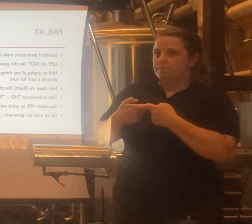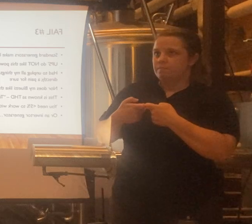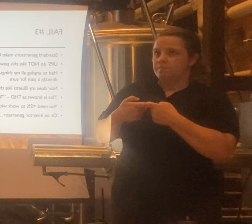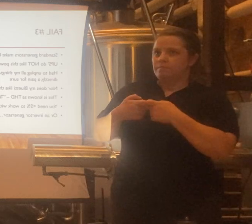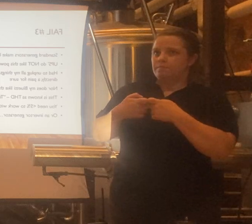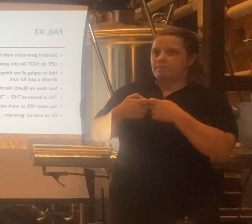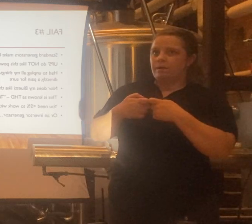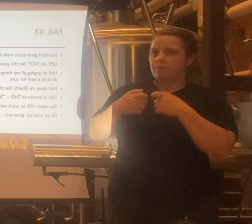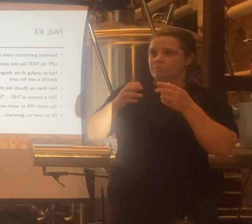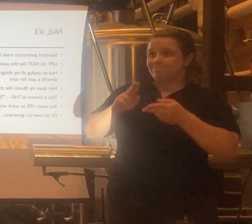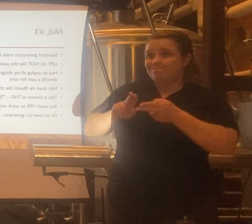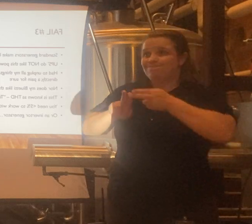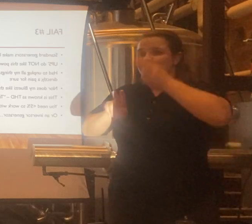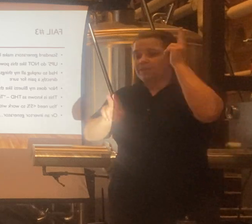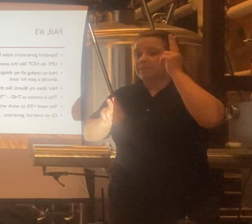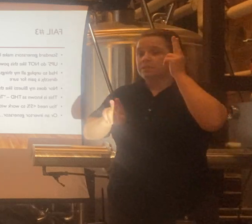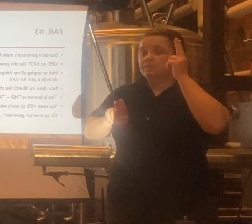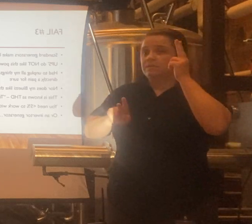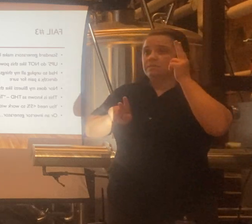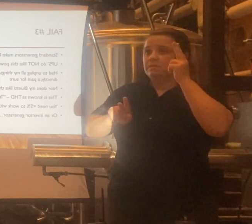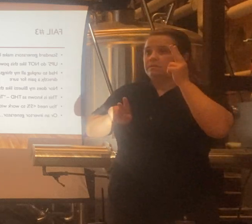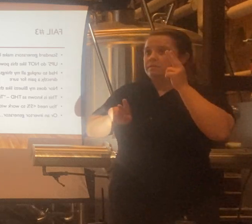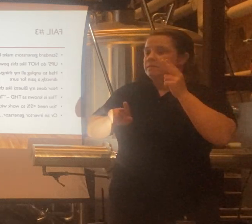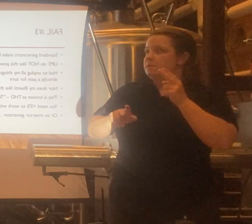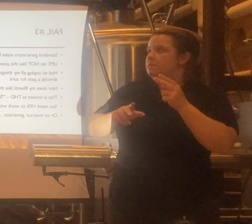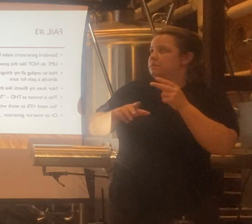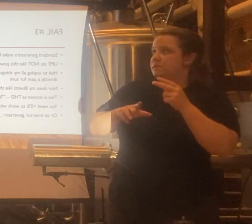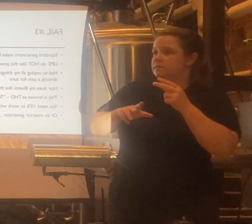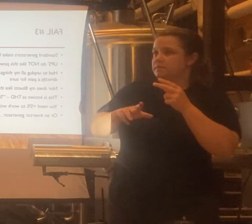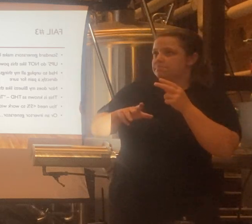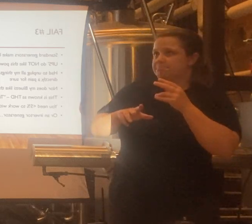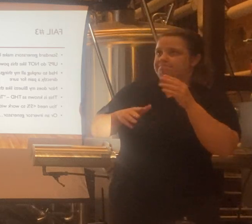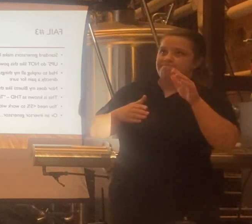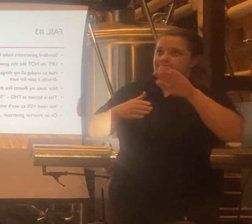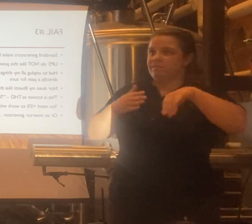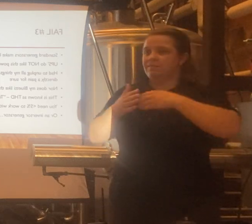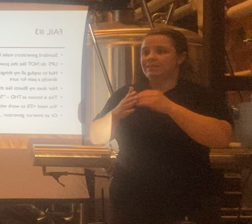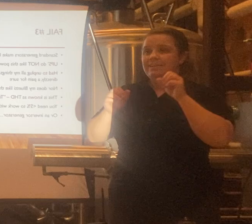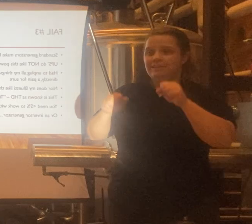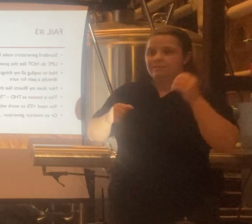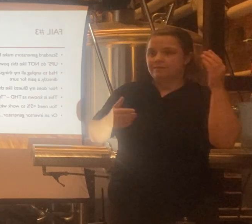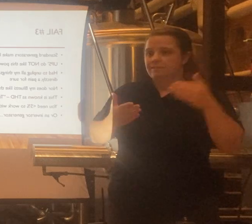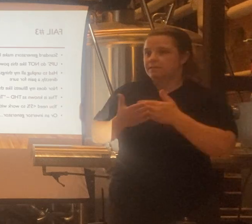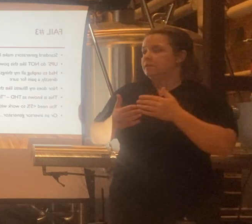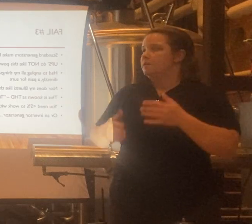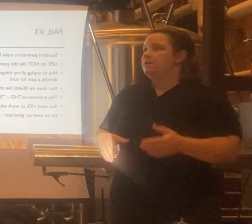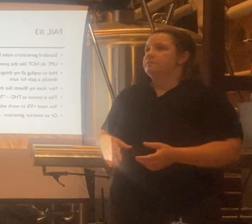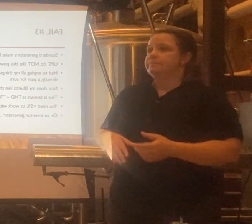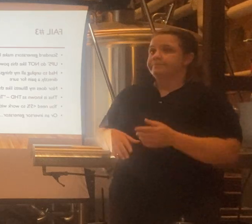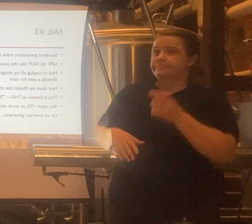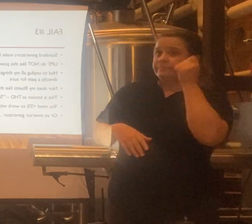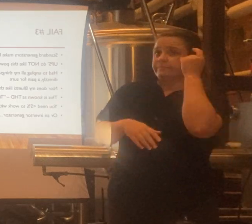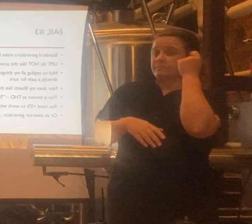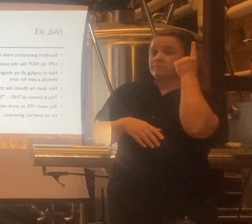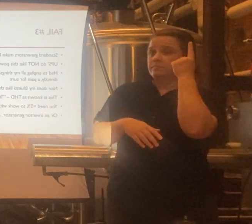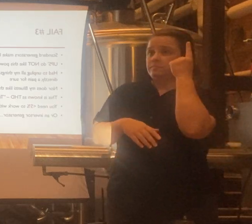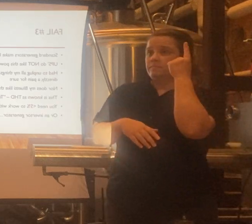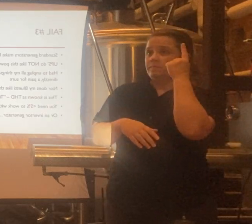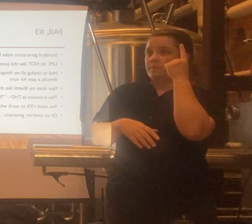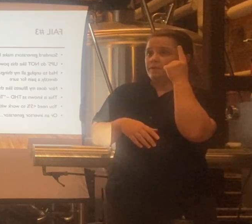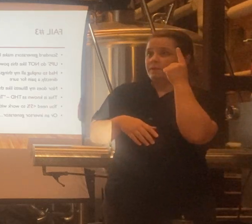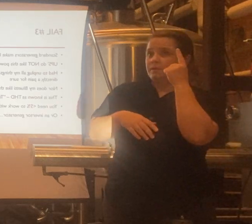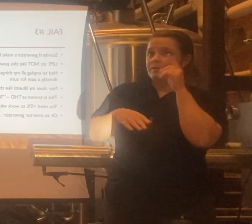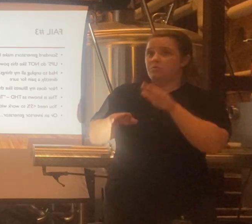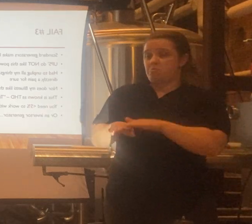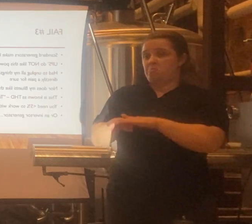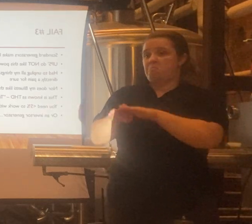them. Well, it turns out a open frame standard generator, these things don't like it. These things, all of them in my house were going beep, beep, beep, beep,